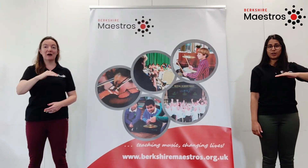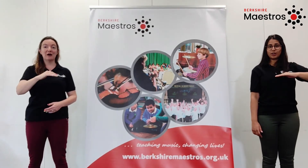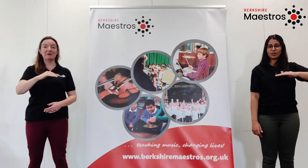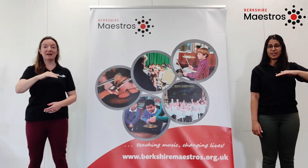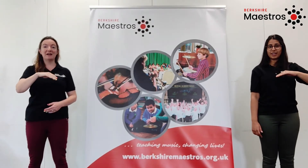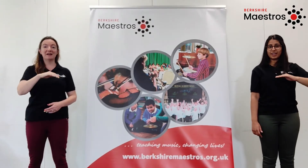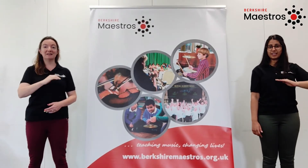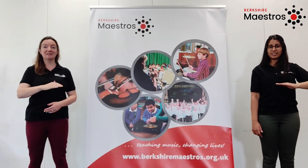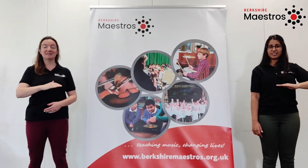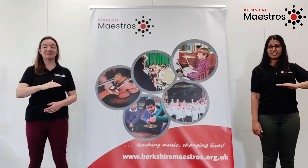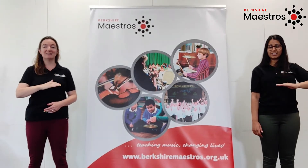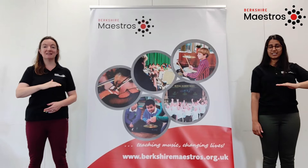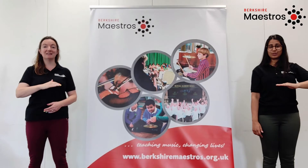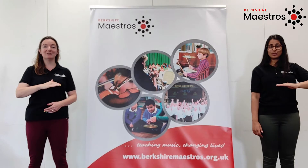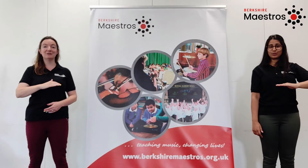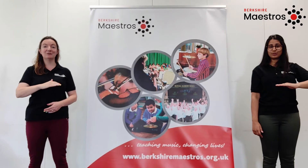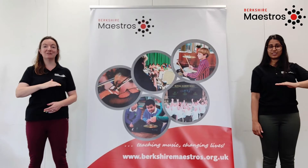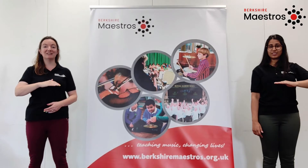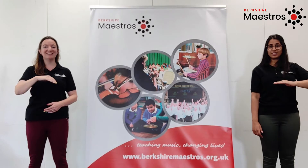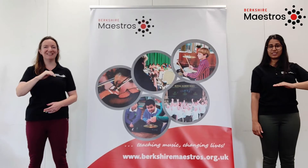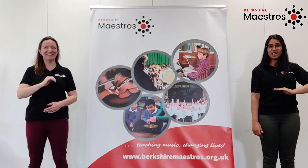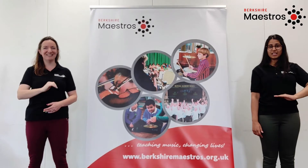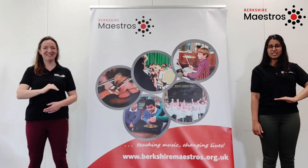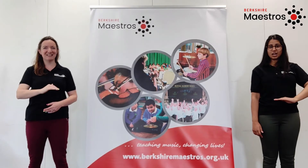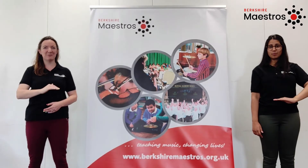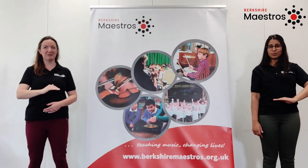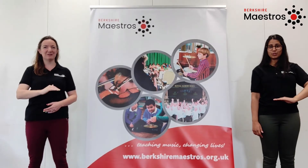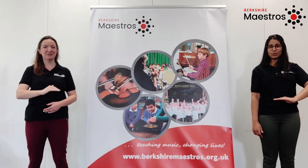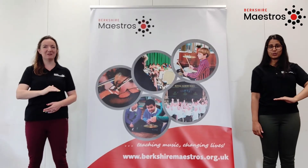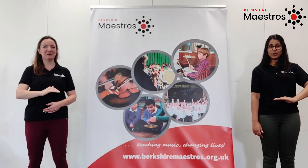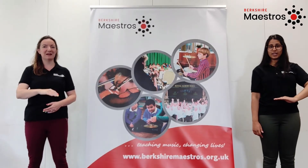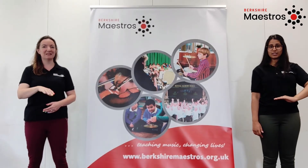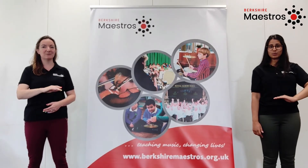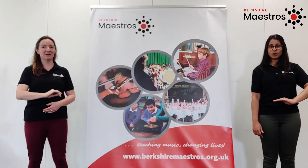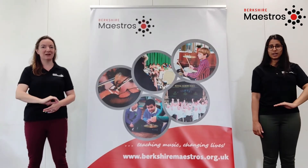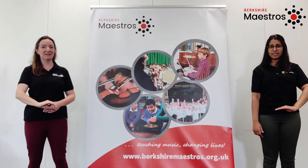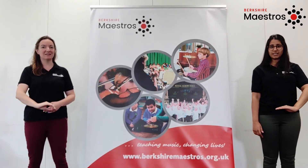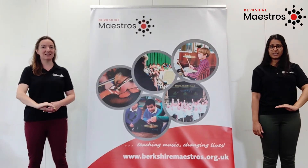R, S, T, U, V, W, X, Y, Z.